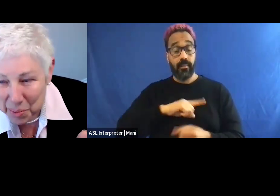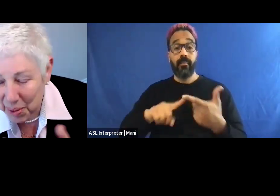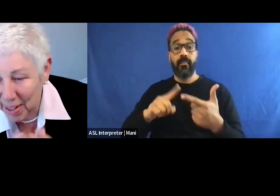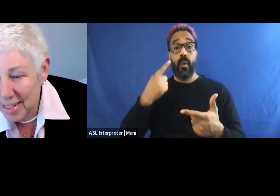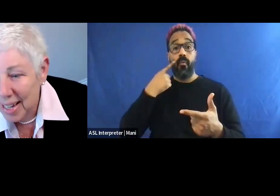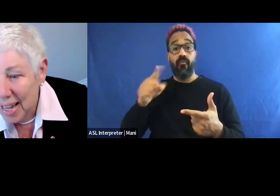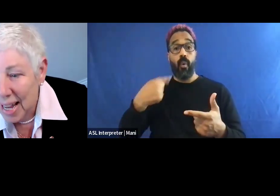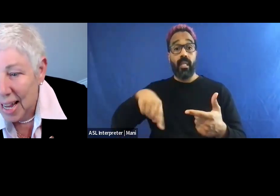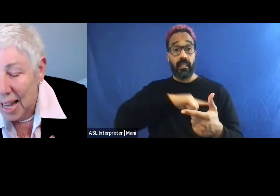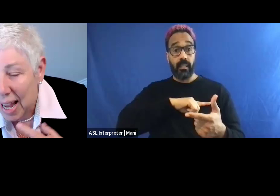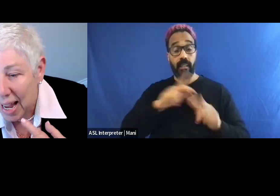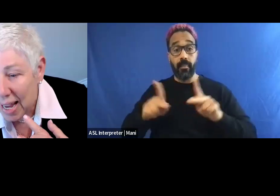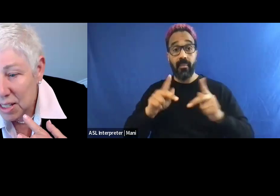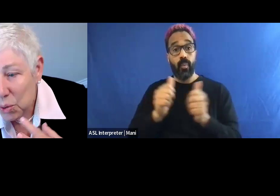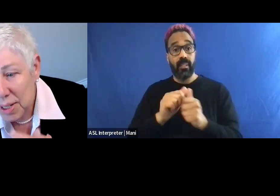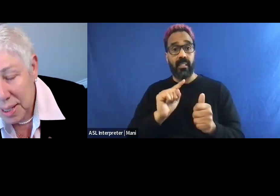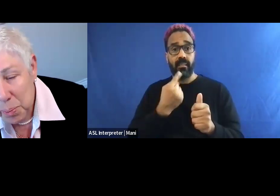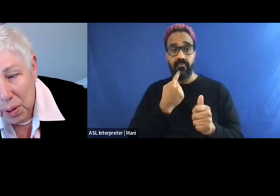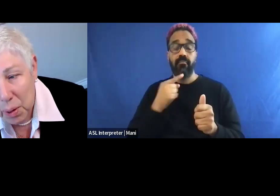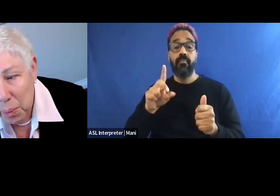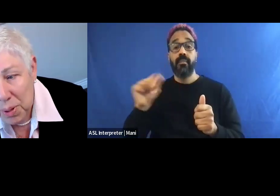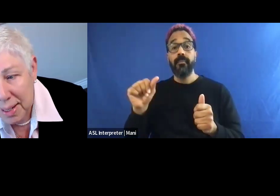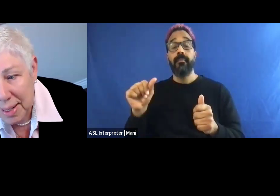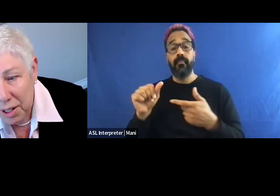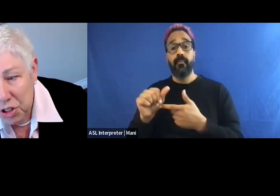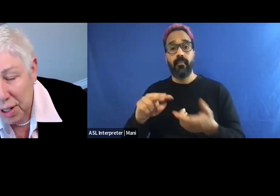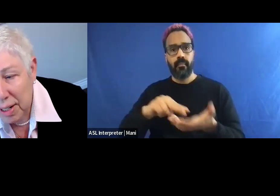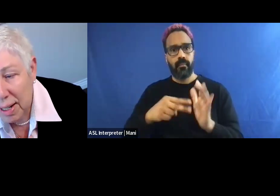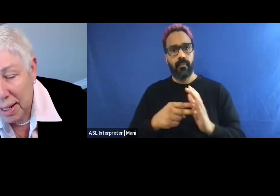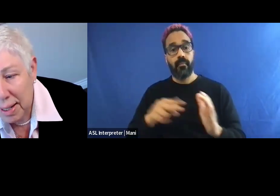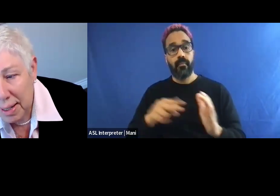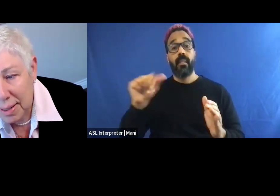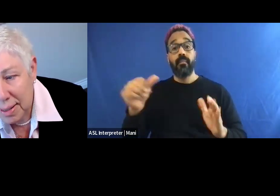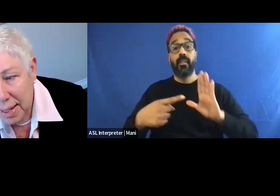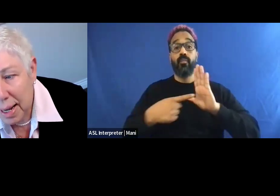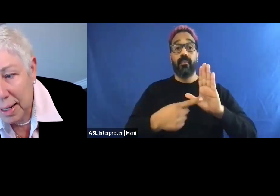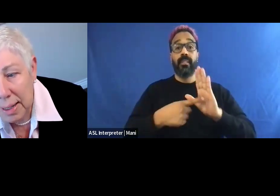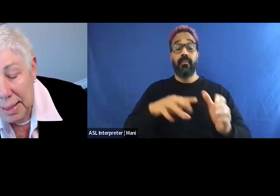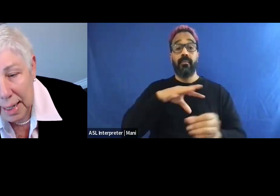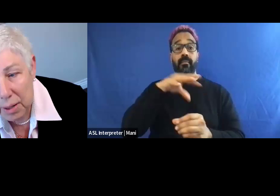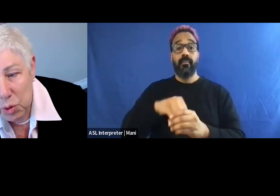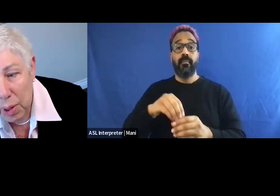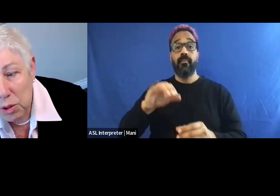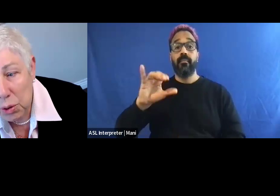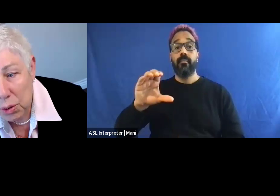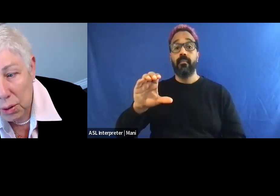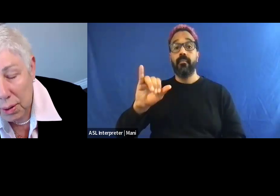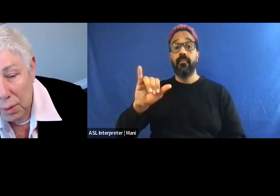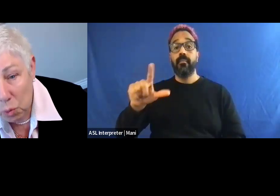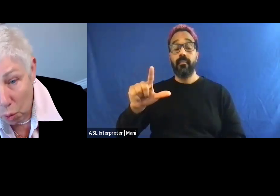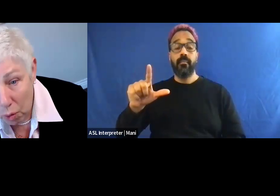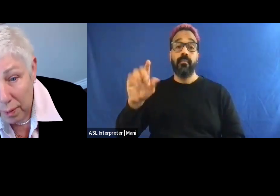significant disabilities. And so disability representation in the CIL executive